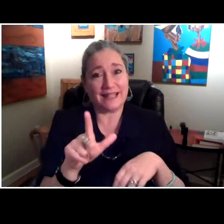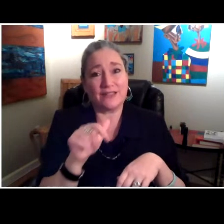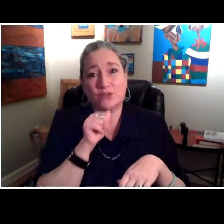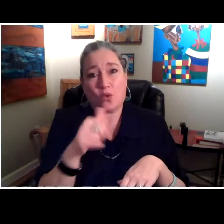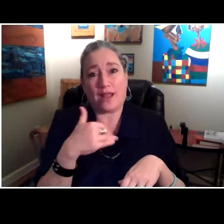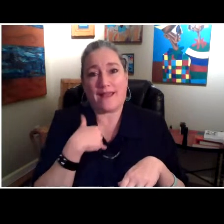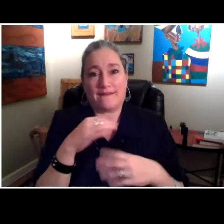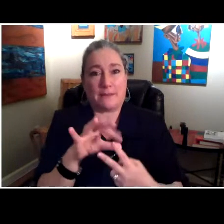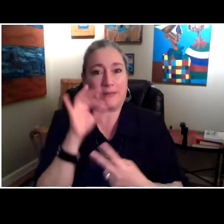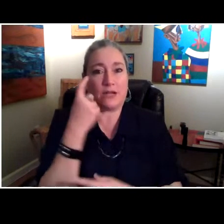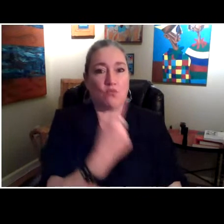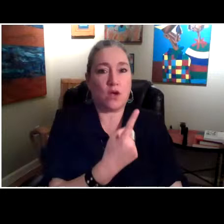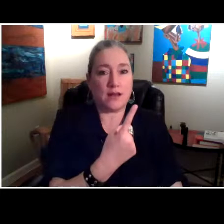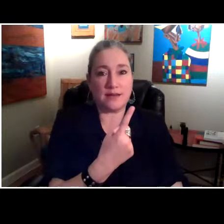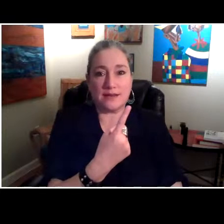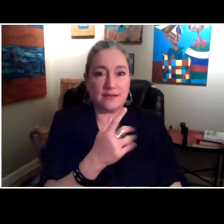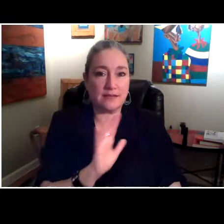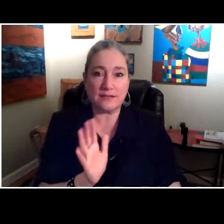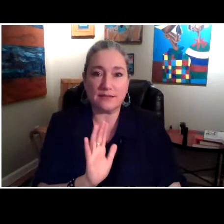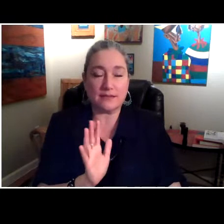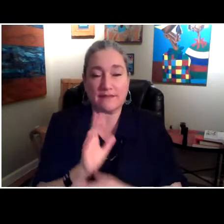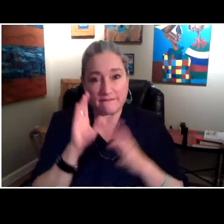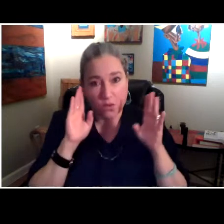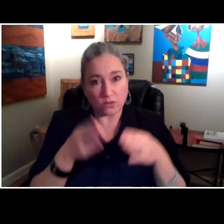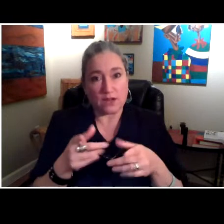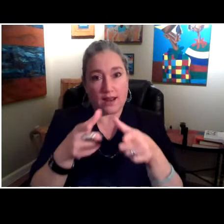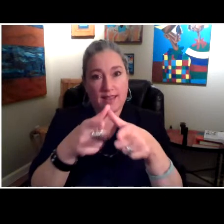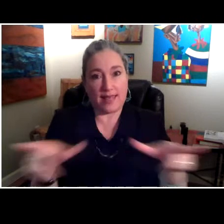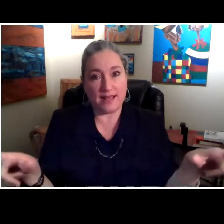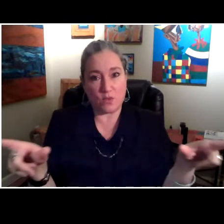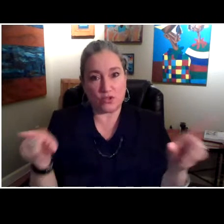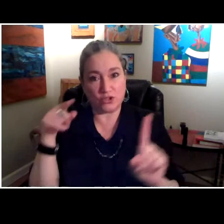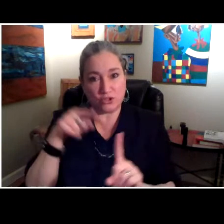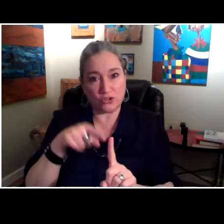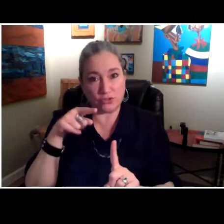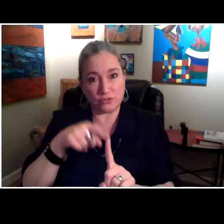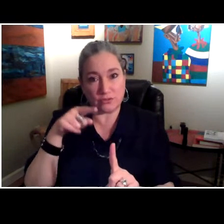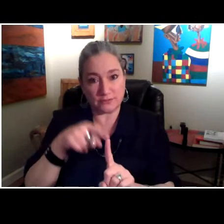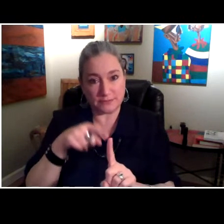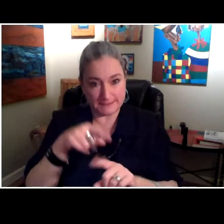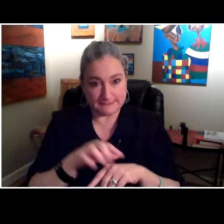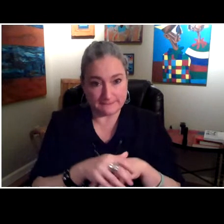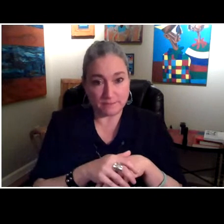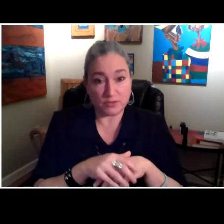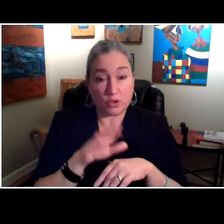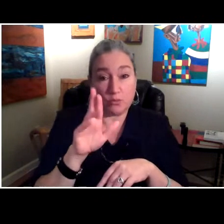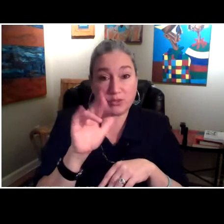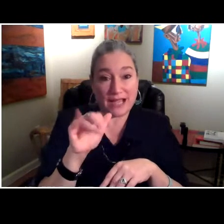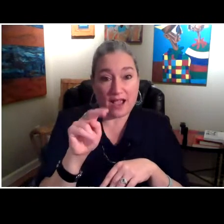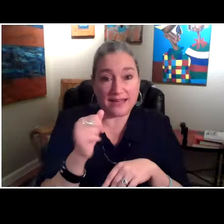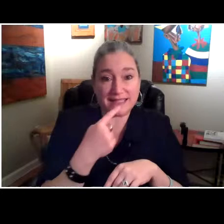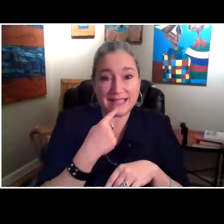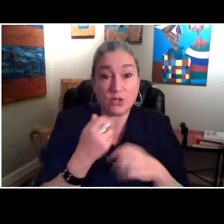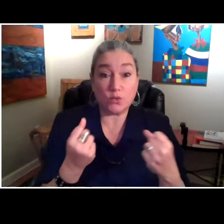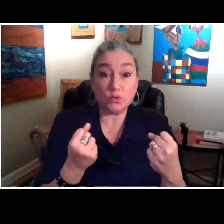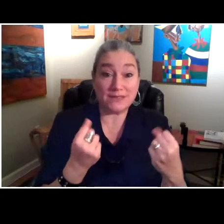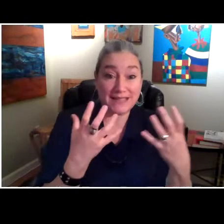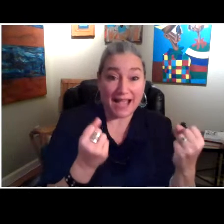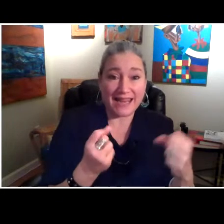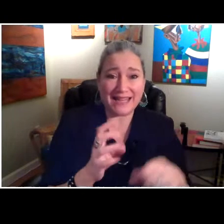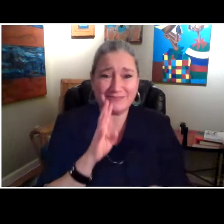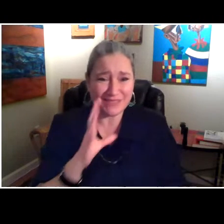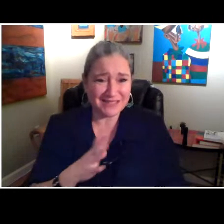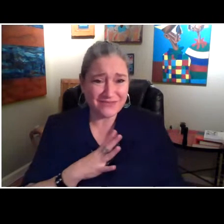Sign Language with the ASL and add whatever resources in are also that are also useful. There's no need to pick